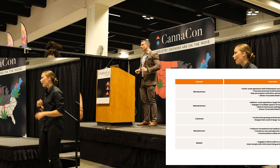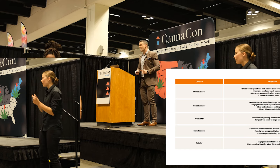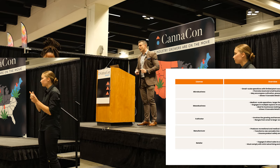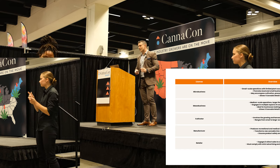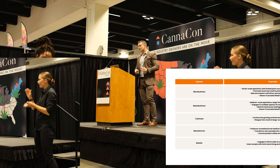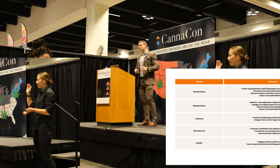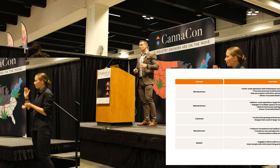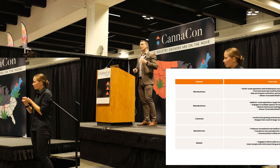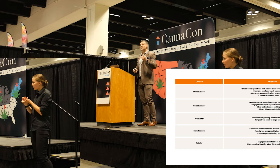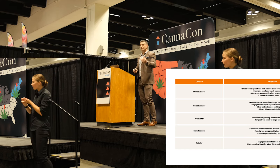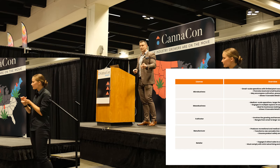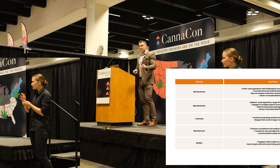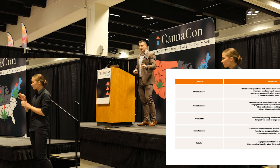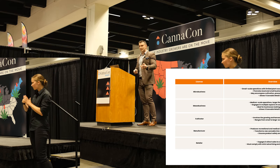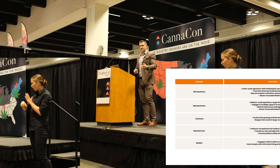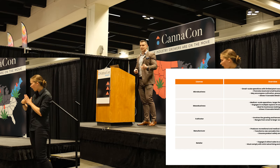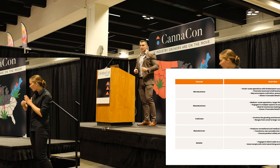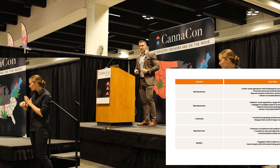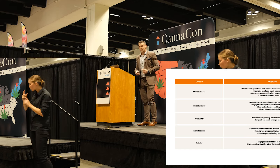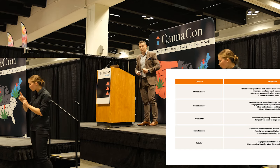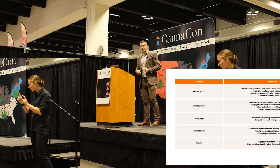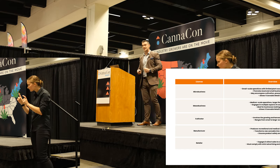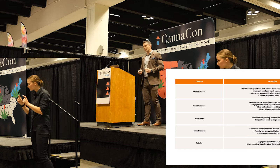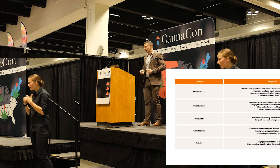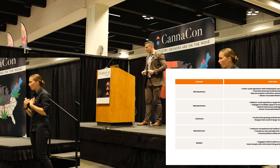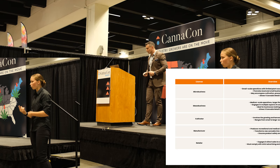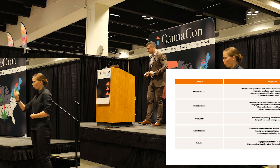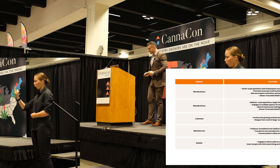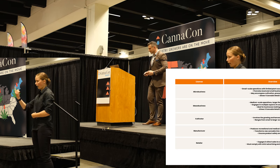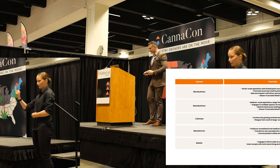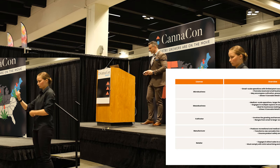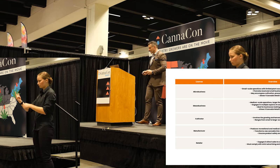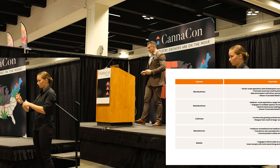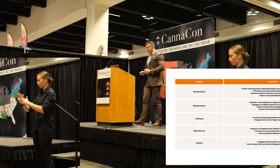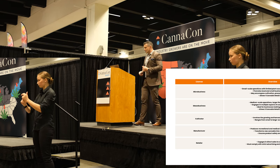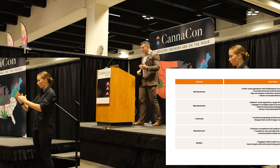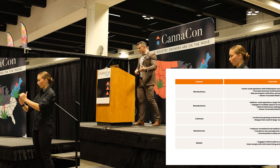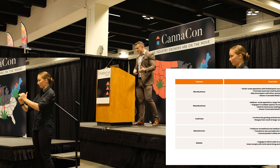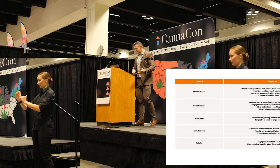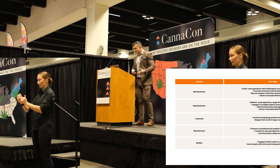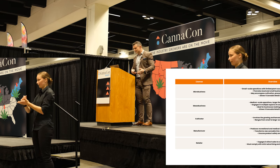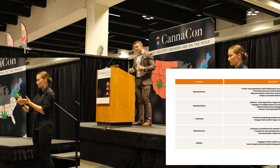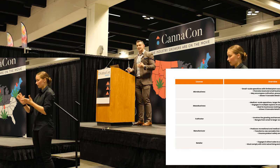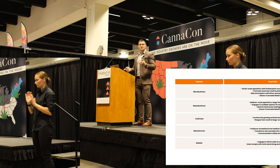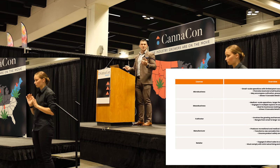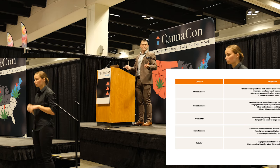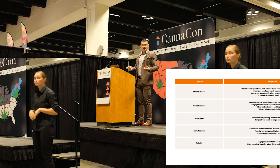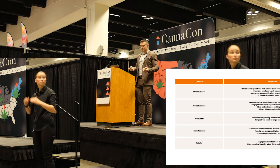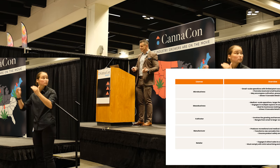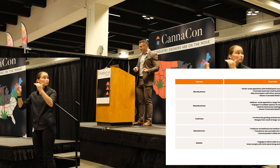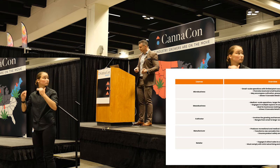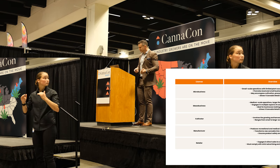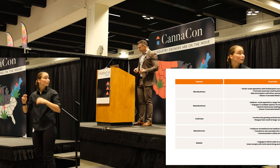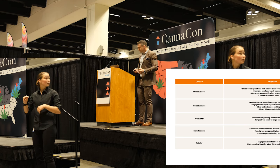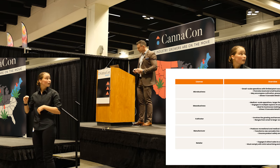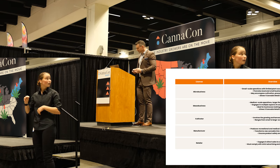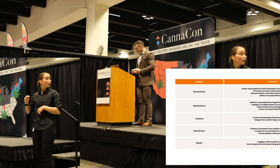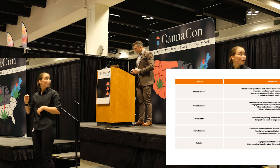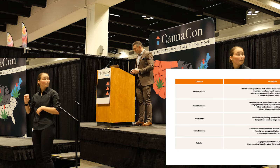for effectively one facility, one site, one operation. The meso business, as the name suggests, medium